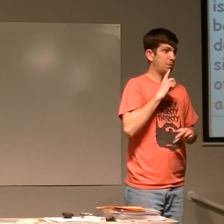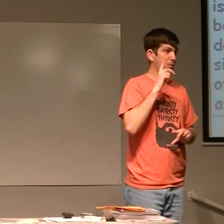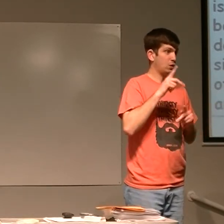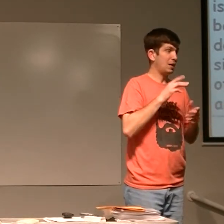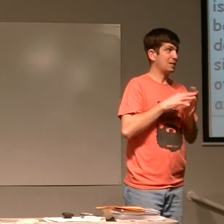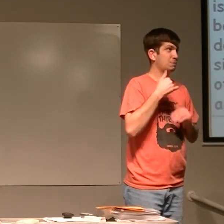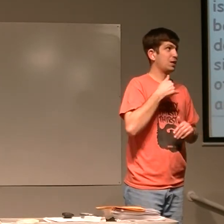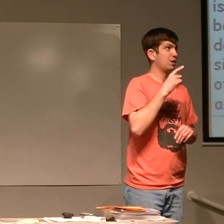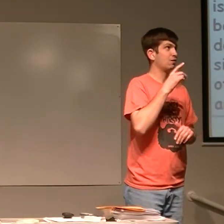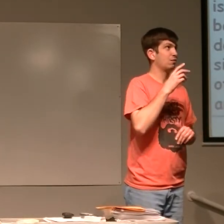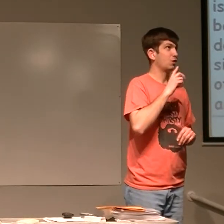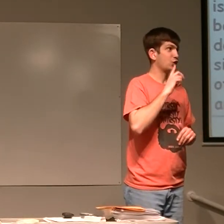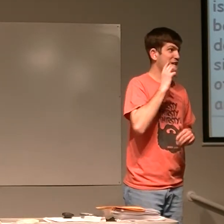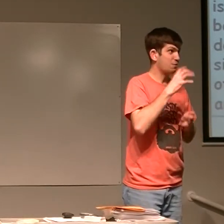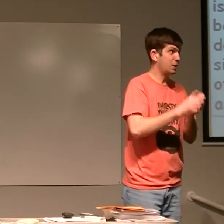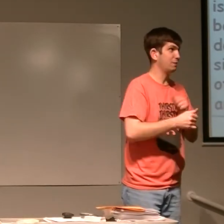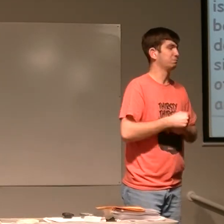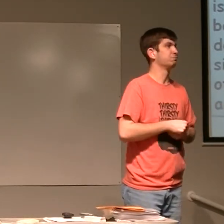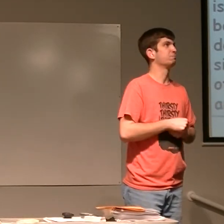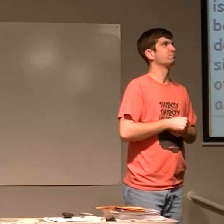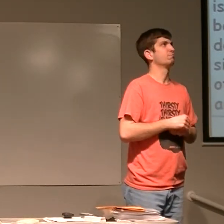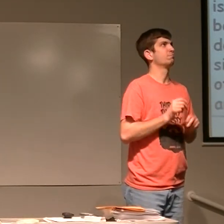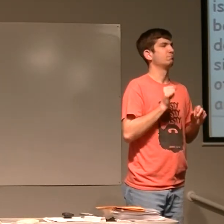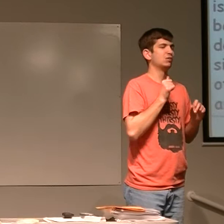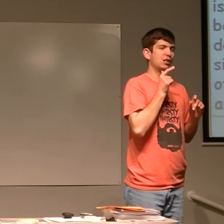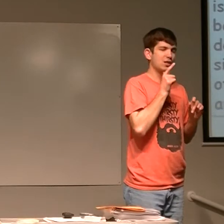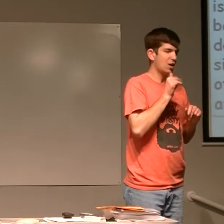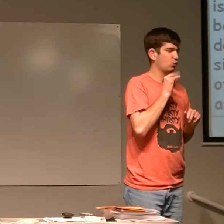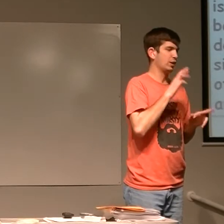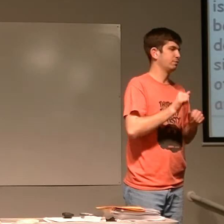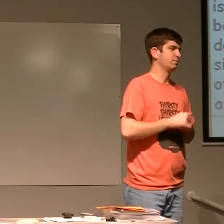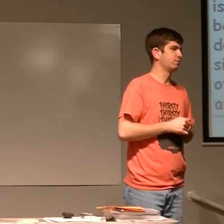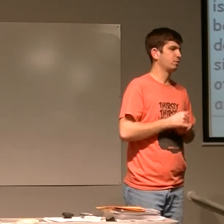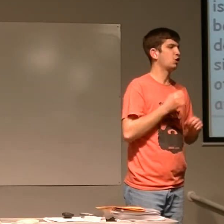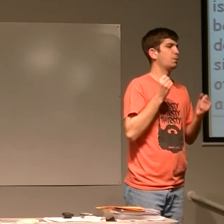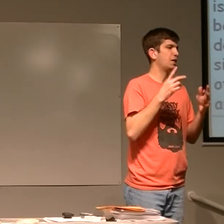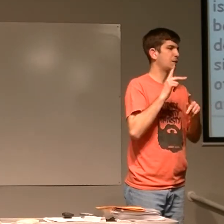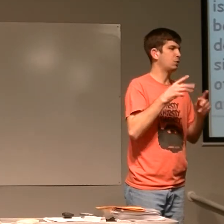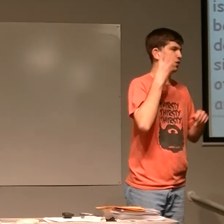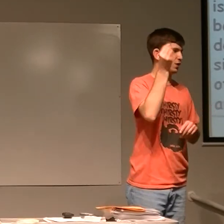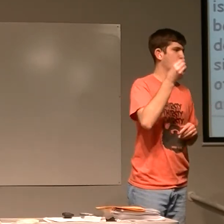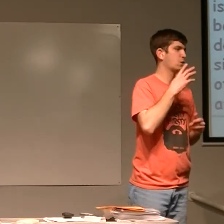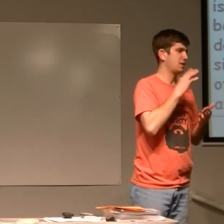people ask me, are deaf mean? Not really. There are many people out there being nice.